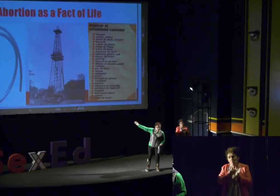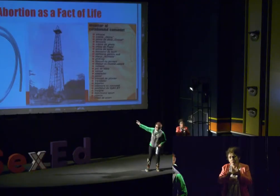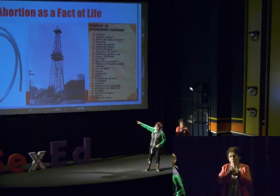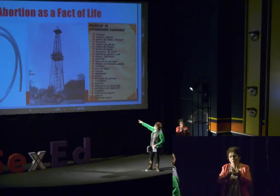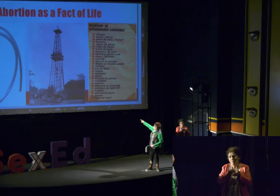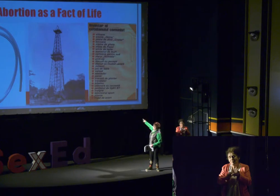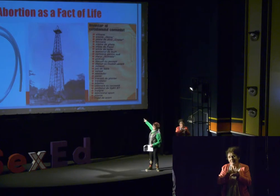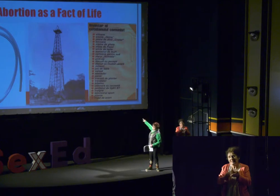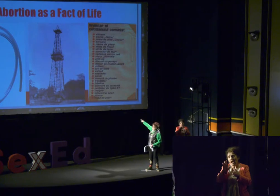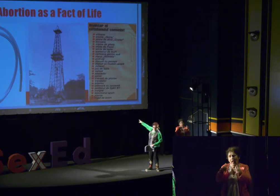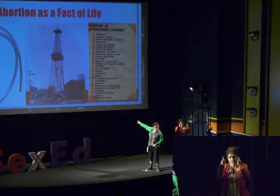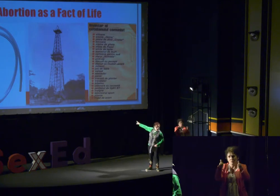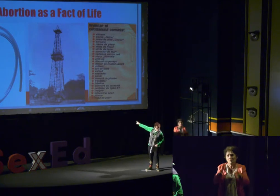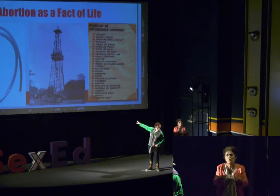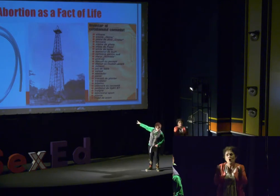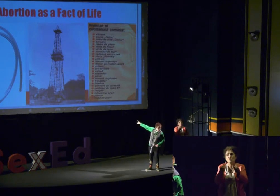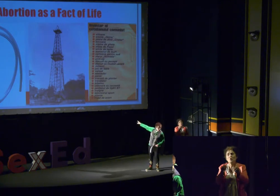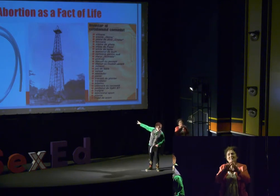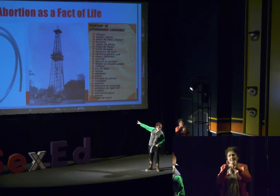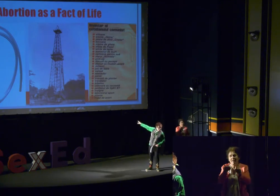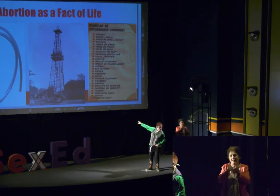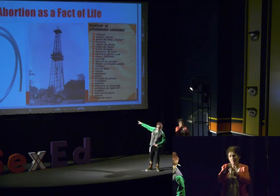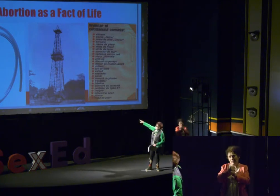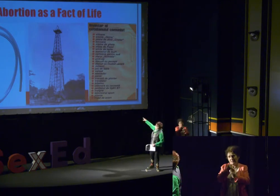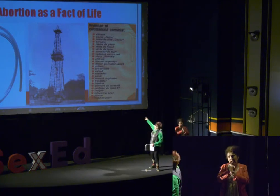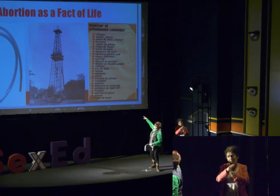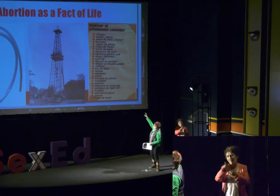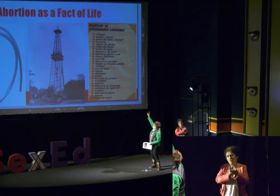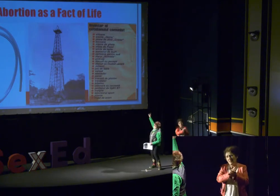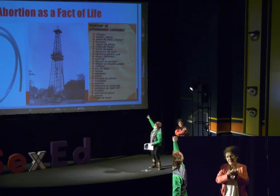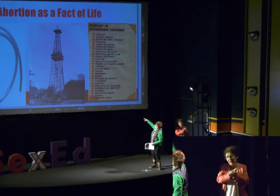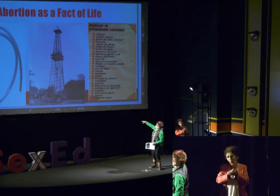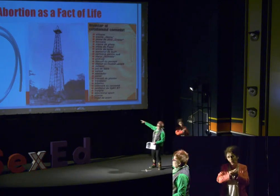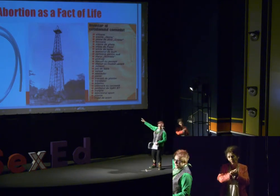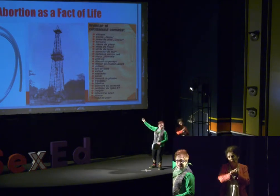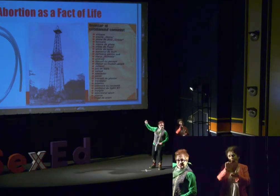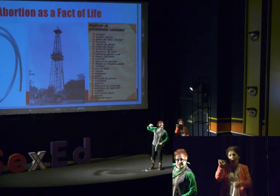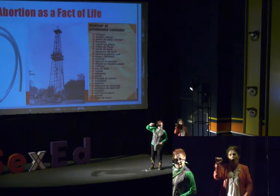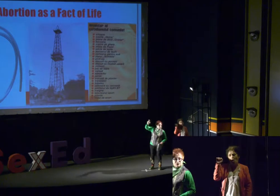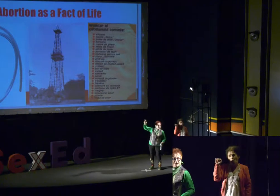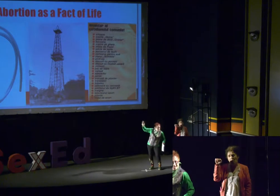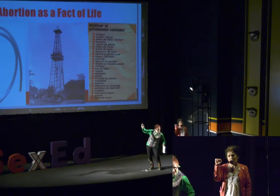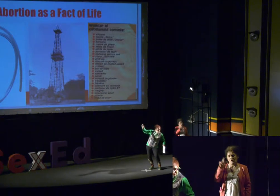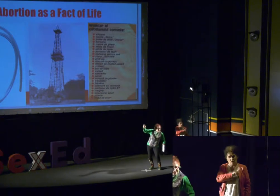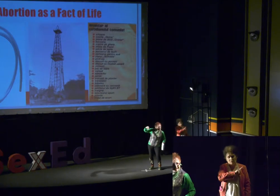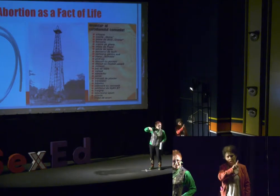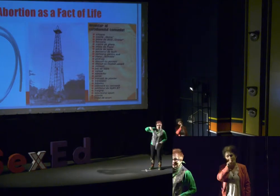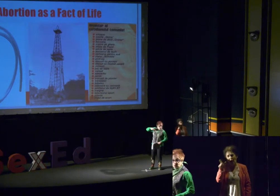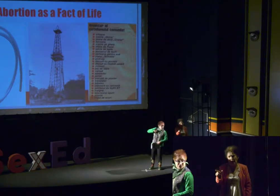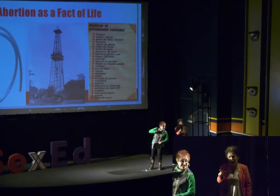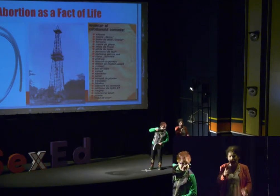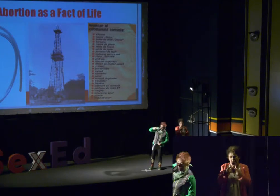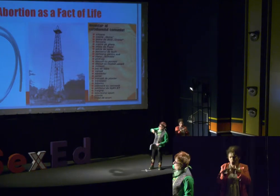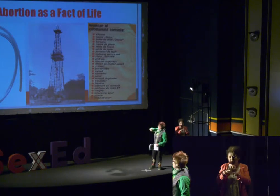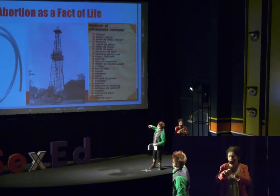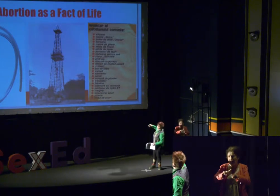the communist era, and the last one is an abortion kit, along with the communist newspaper, the transistor radio,